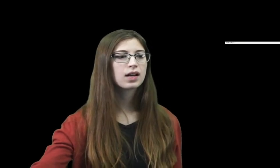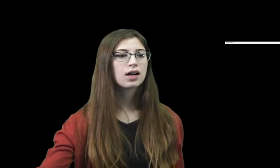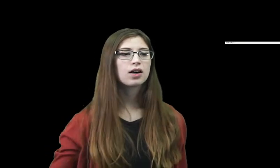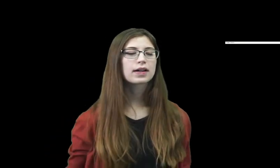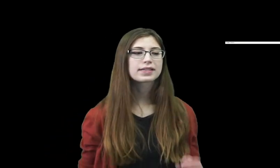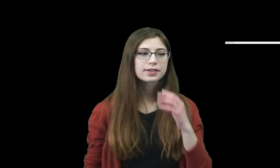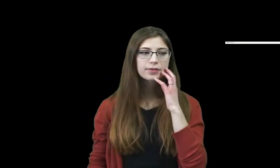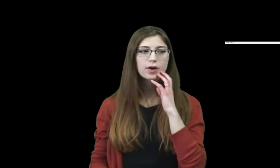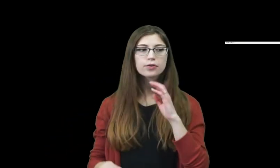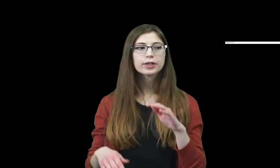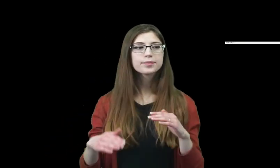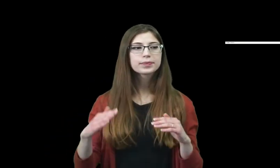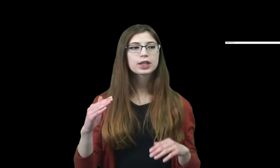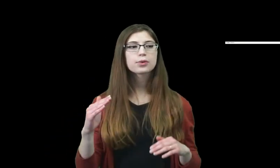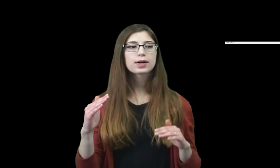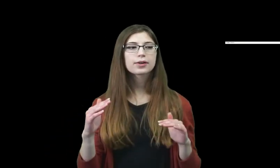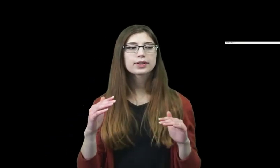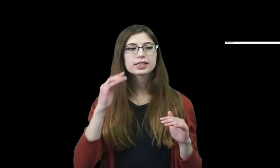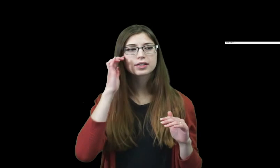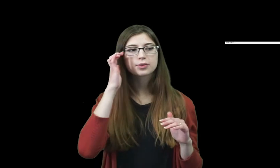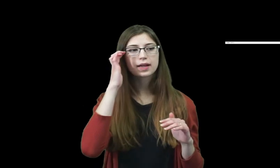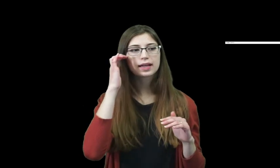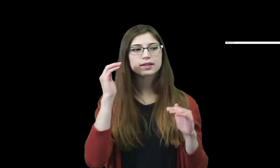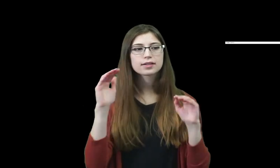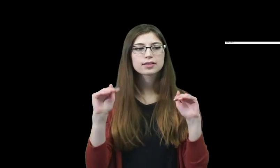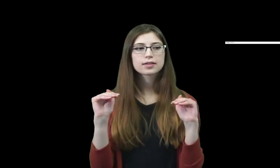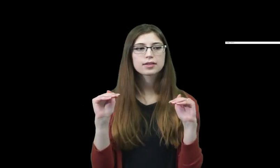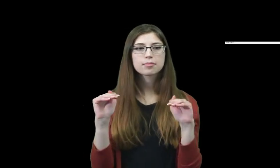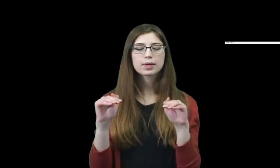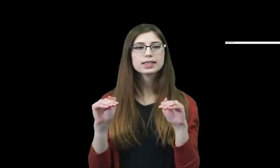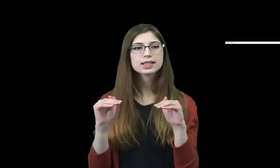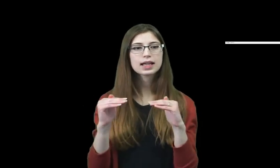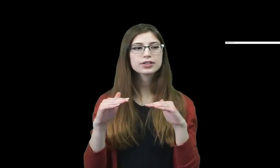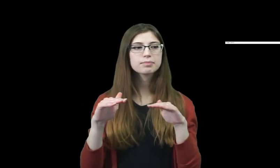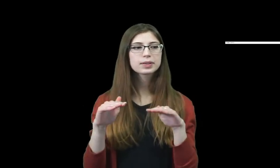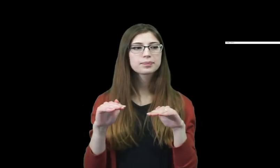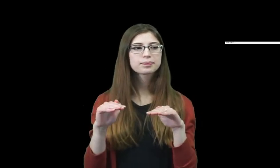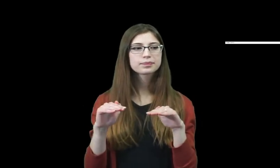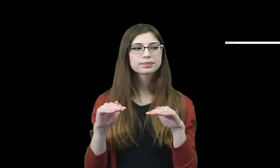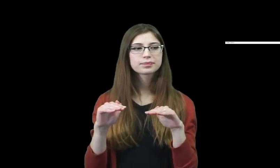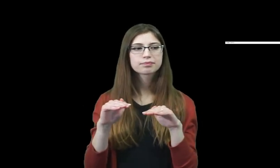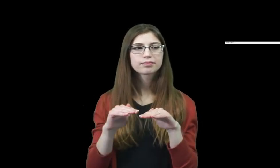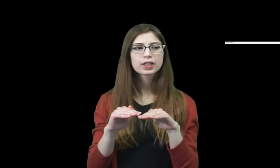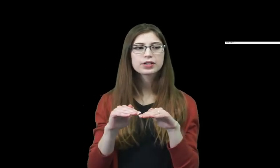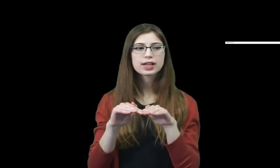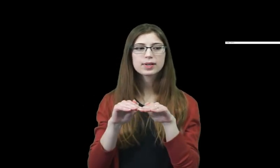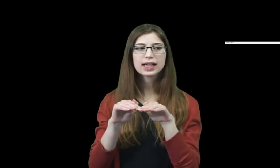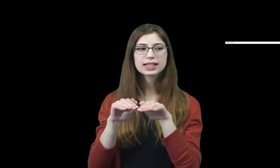All right, so for over, you are going to do a bent handshake. Your dominant hand is going